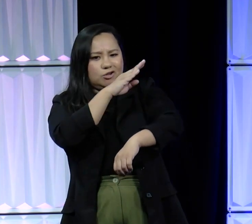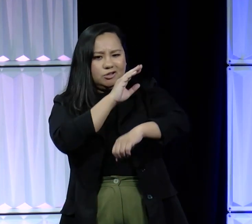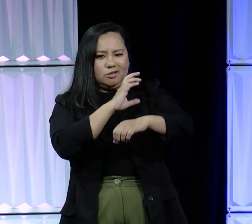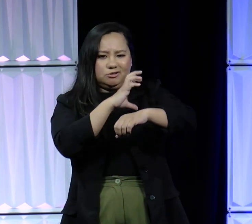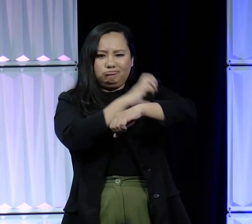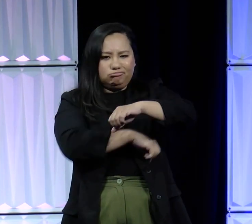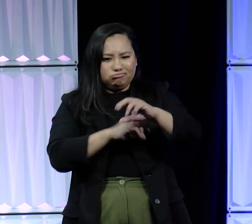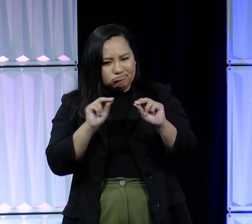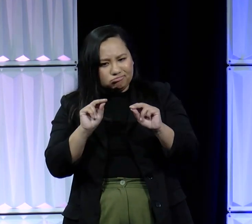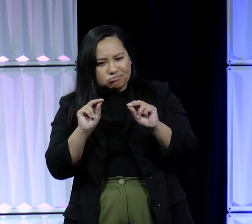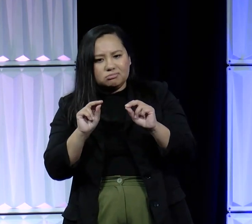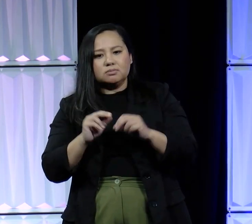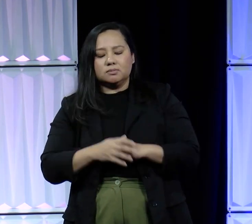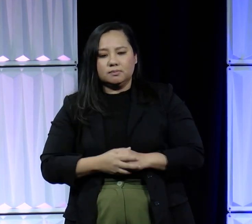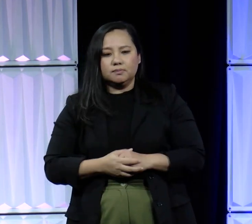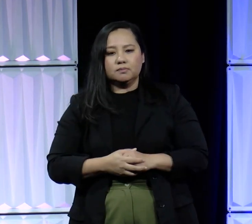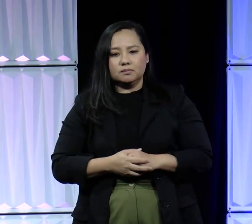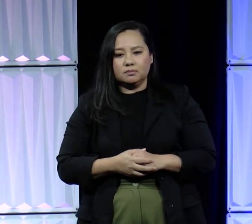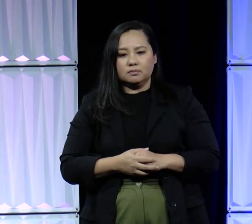What is?